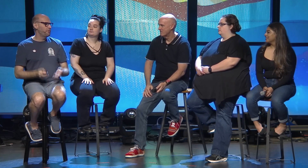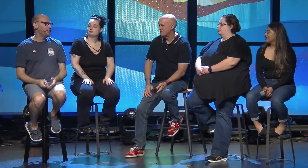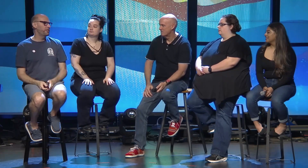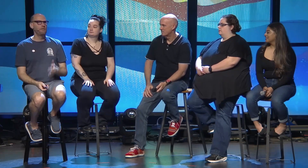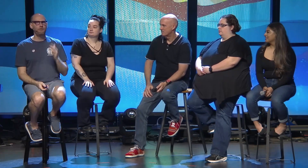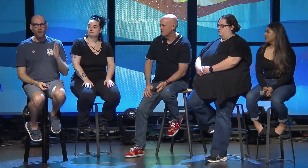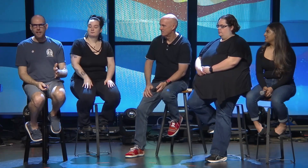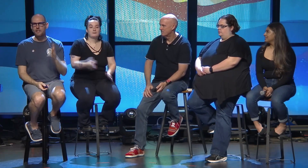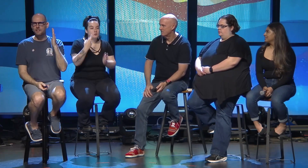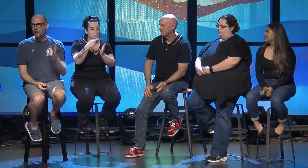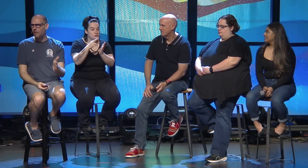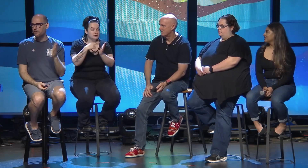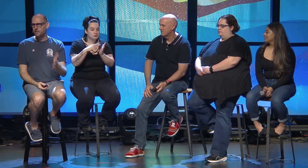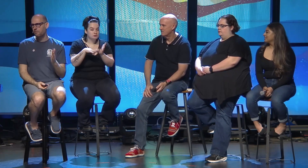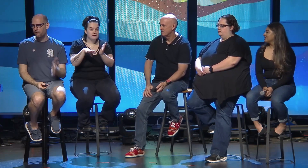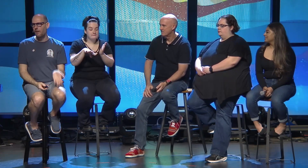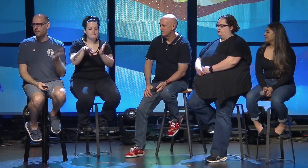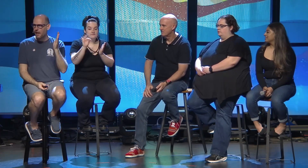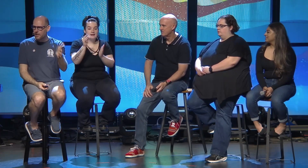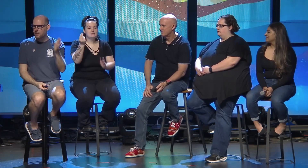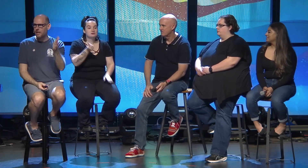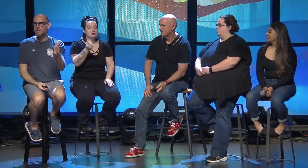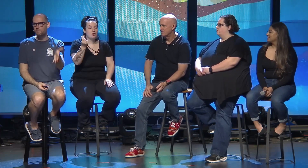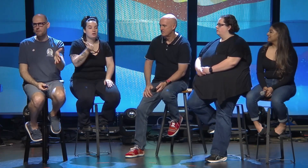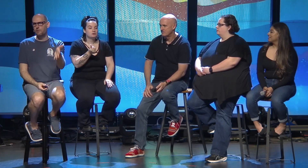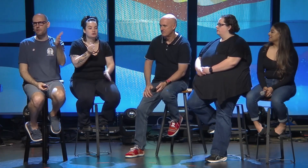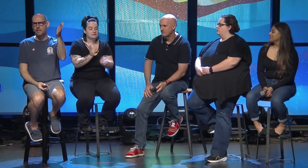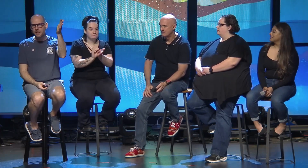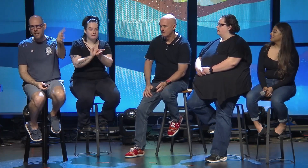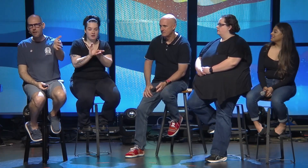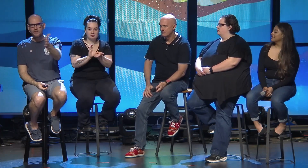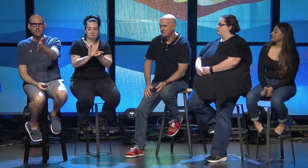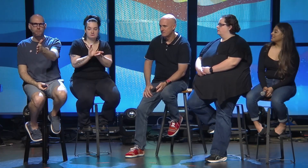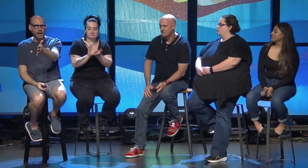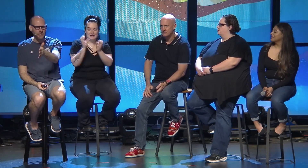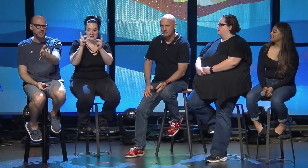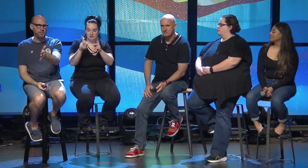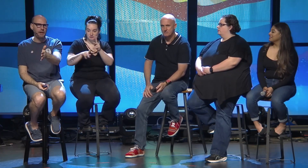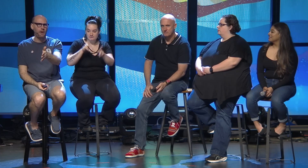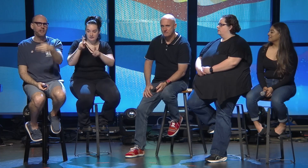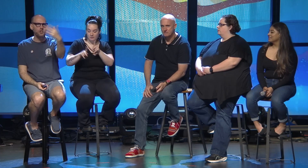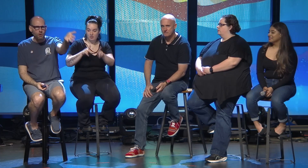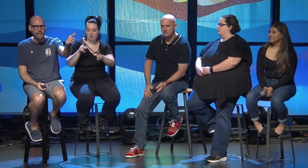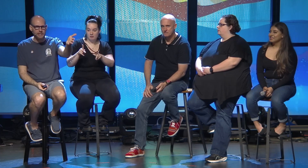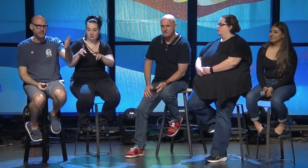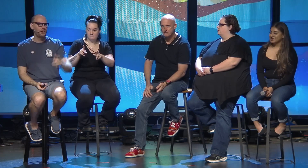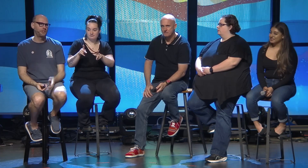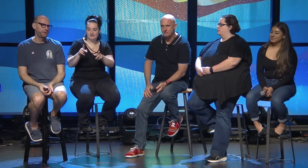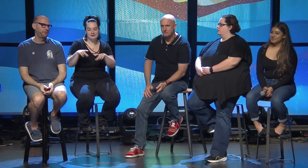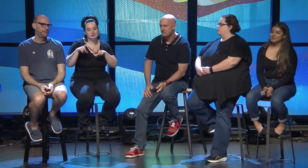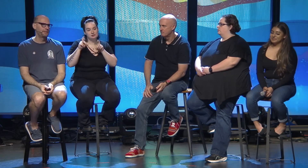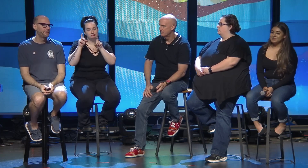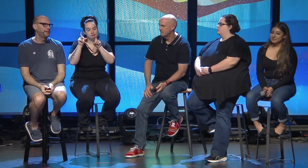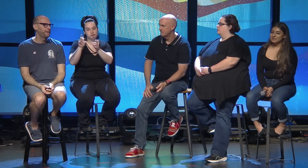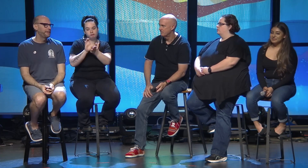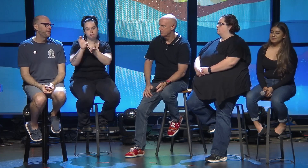Just do some research and find a scholarship fund that educates people in an area that you're passionate about and donate to that scholarship fund. It's